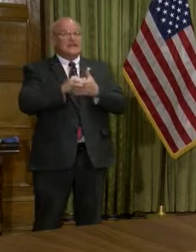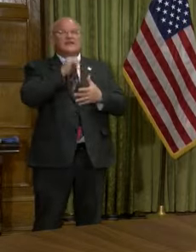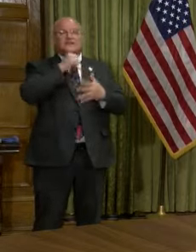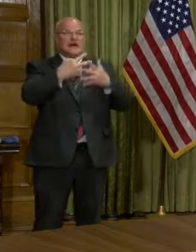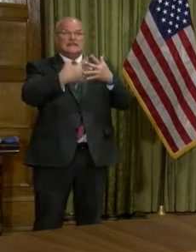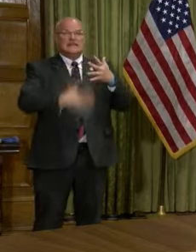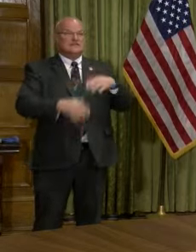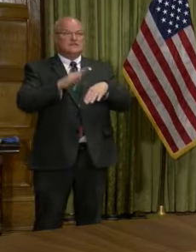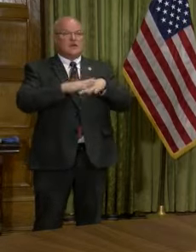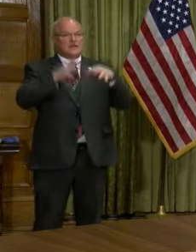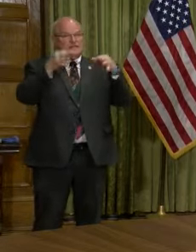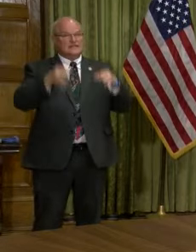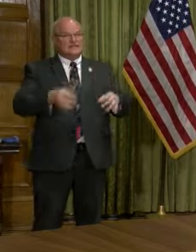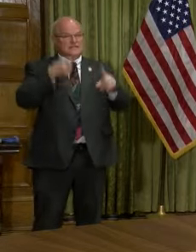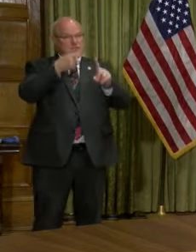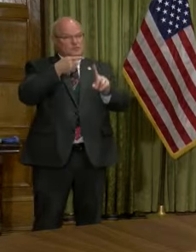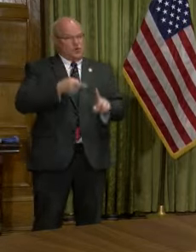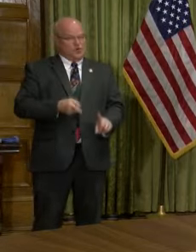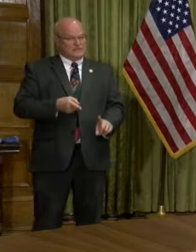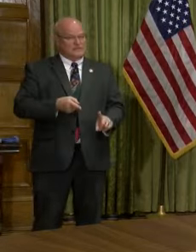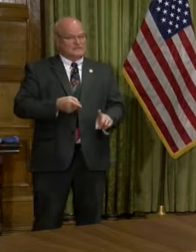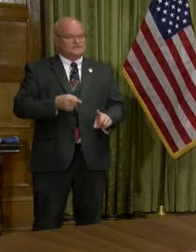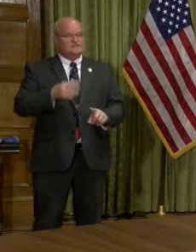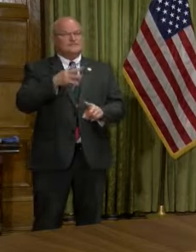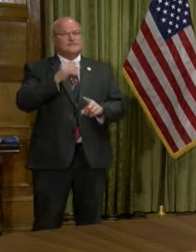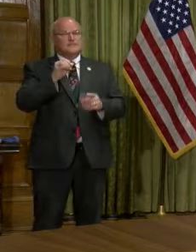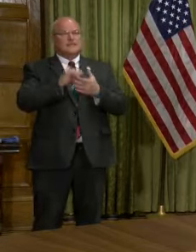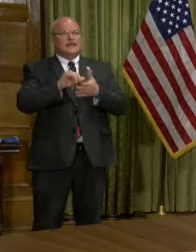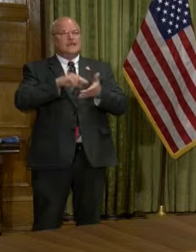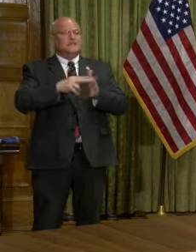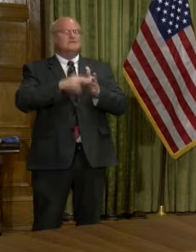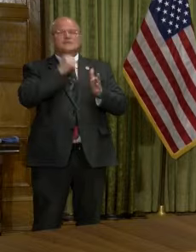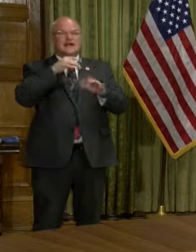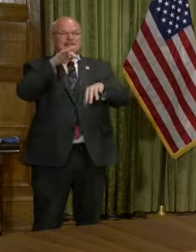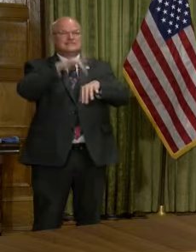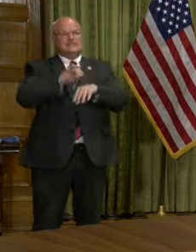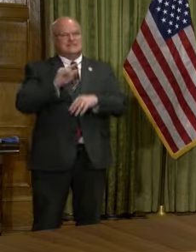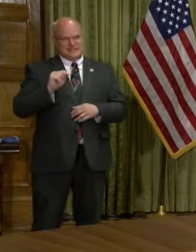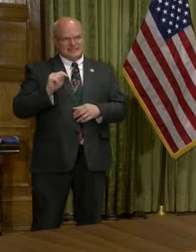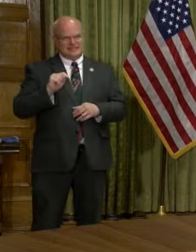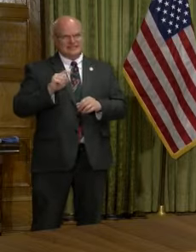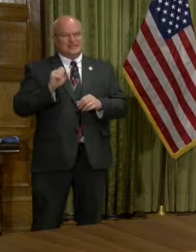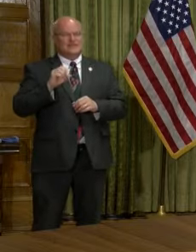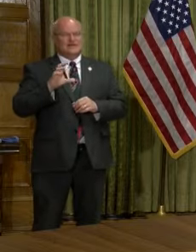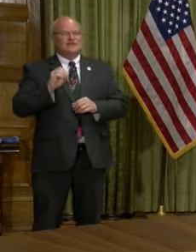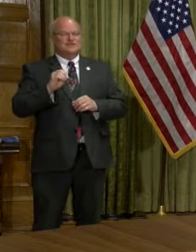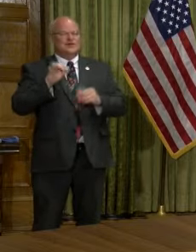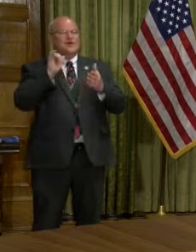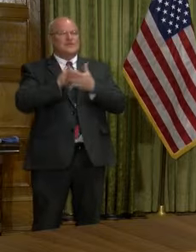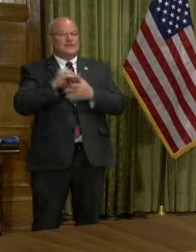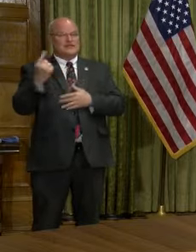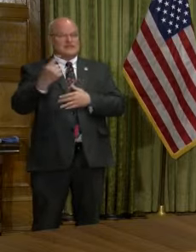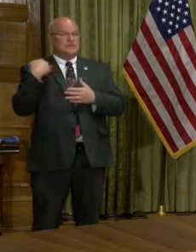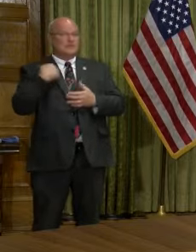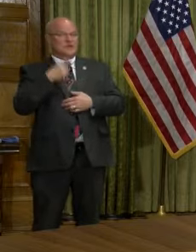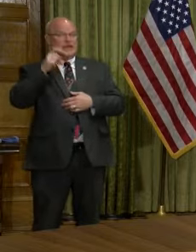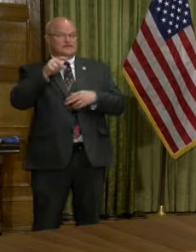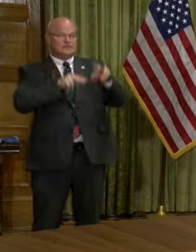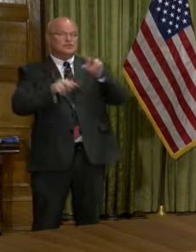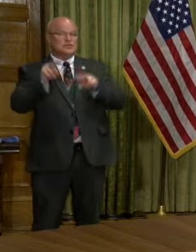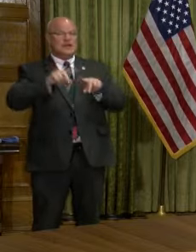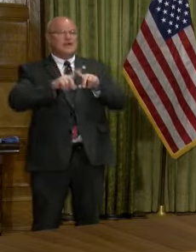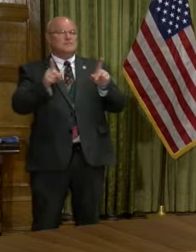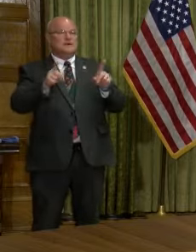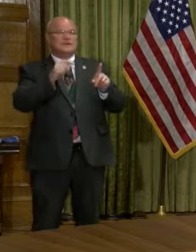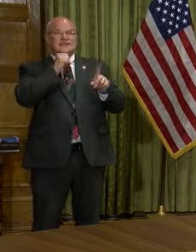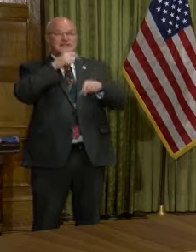not listed on the decision points, and that means we haven't got to it yet. And so that is something that we'll have to look at,